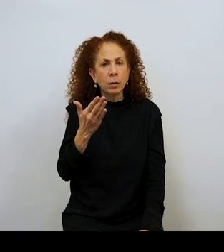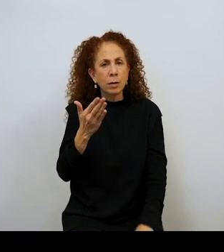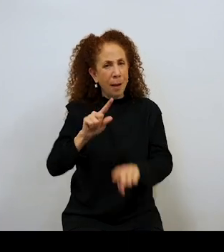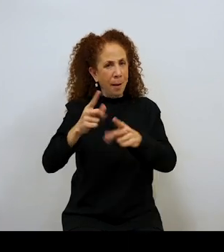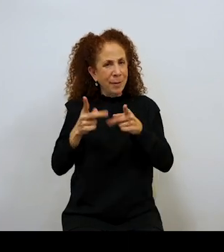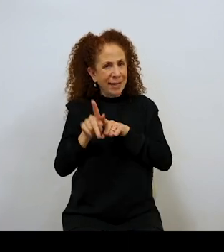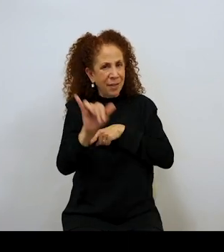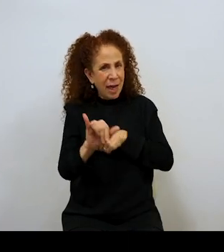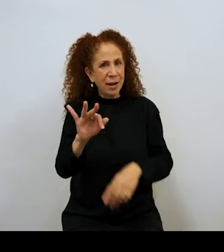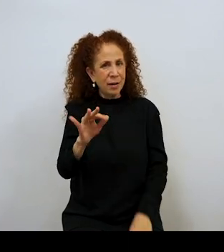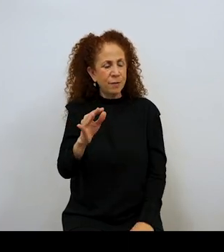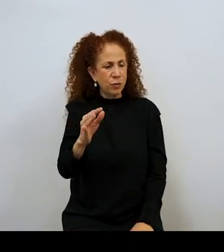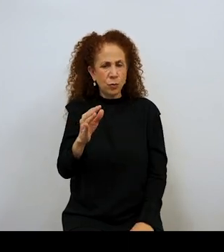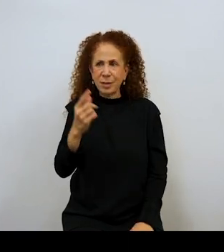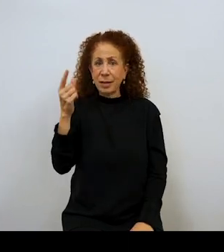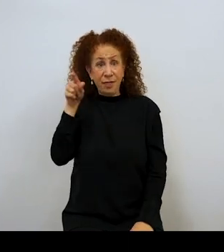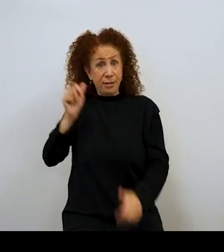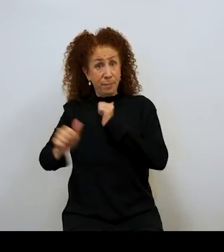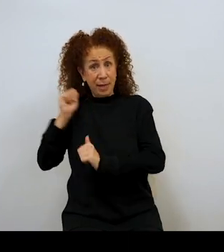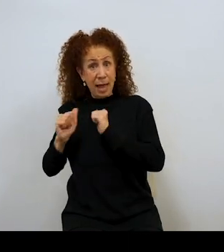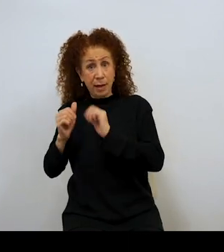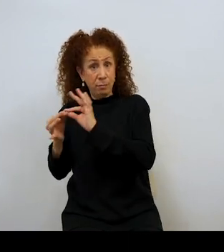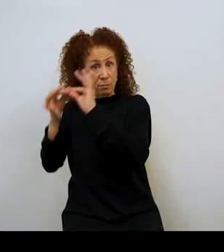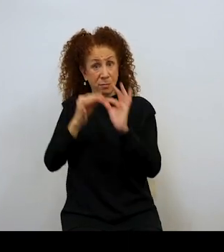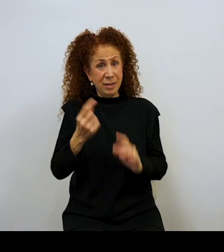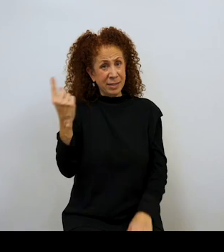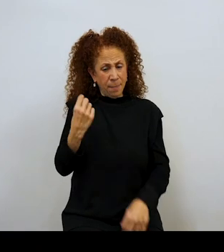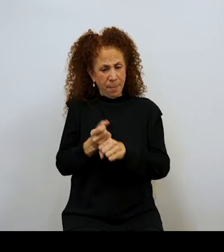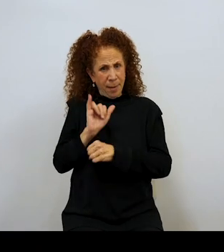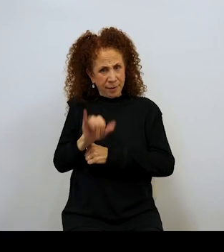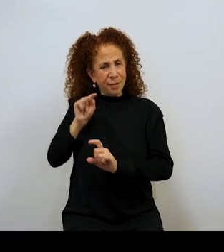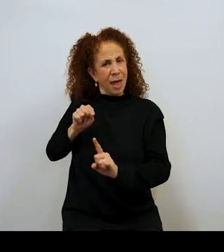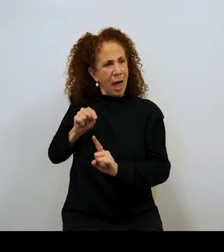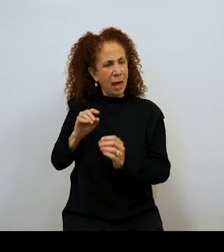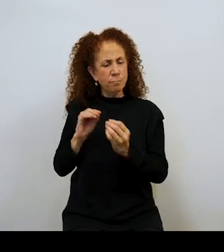and whether you think there's something kind of fundamental to this play that makes it very